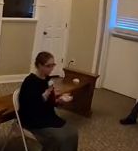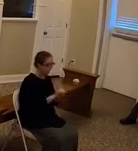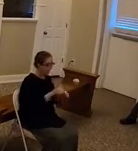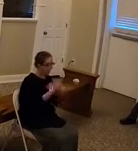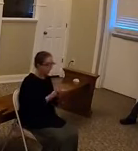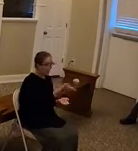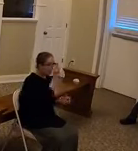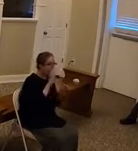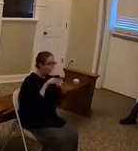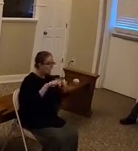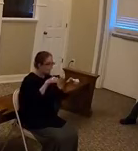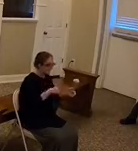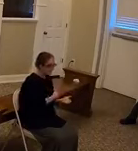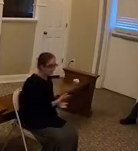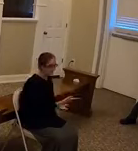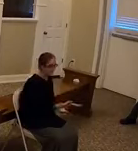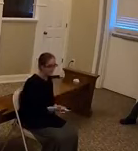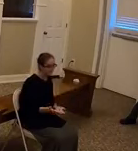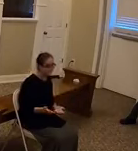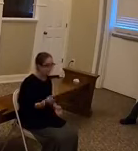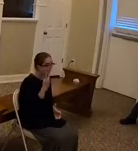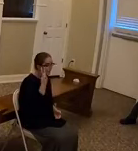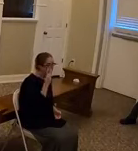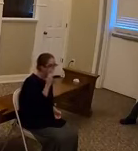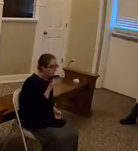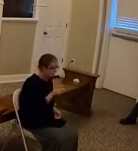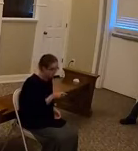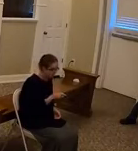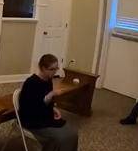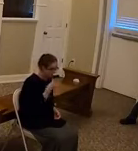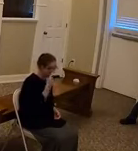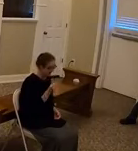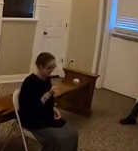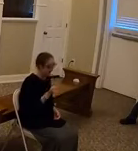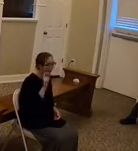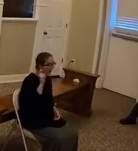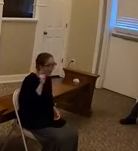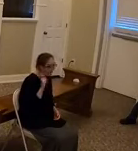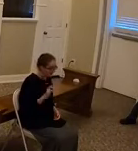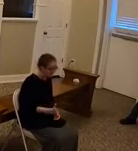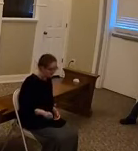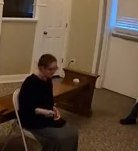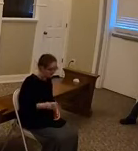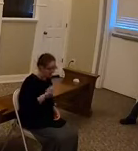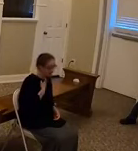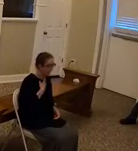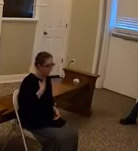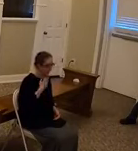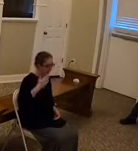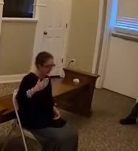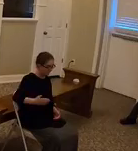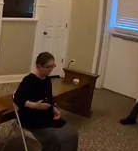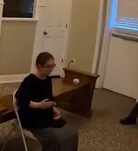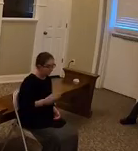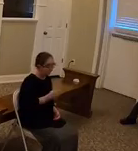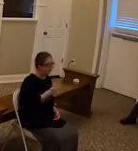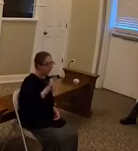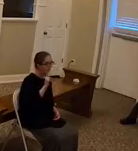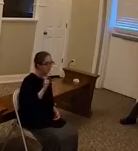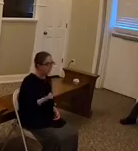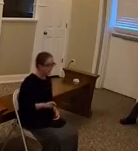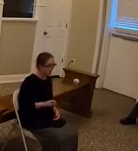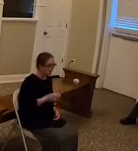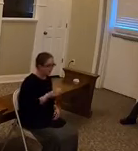that's the way God does stuff. Oh, come on, he looks at you, and he said, I need them on my side. I need